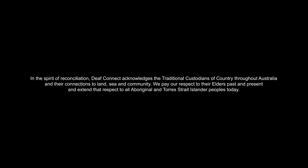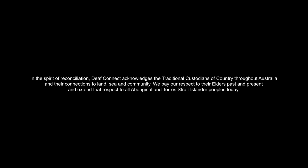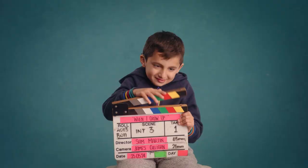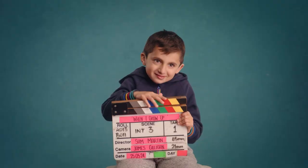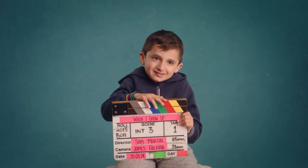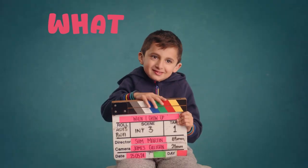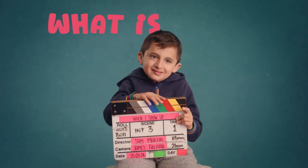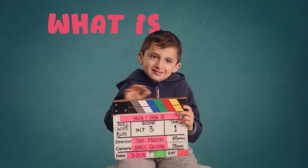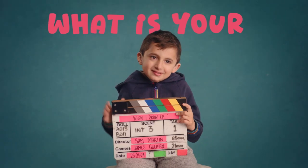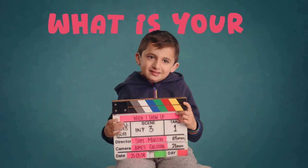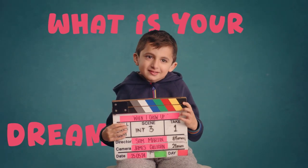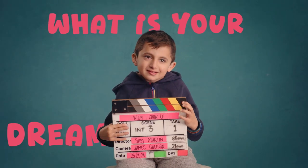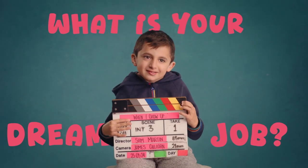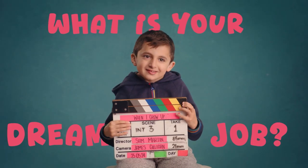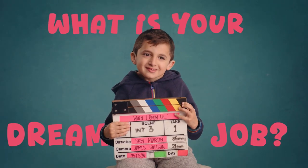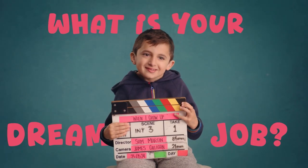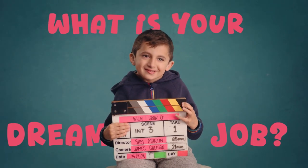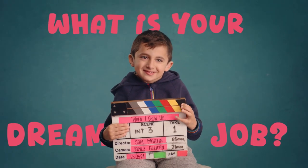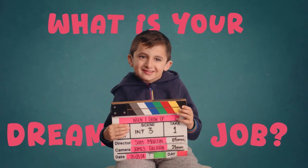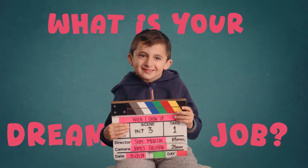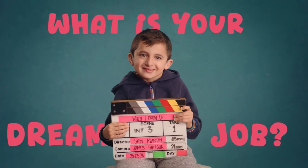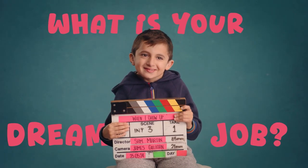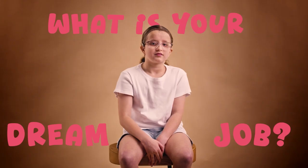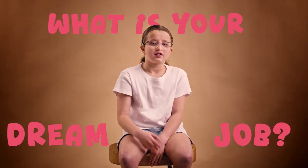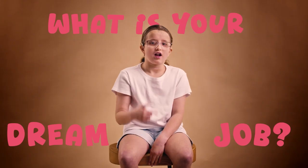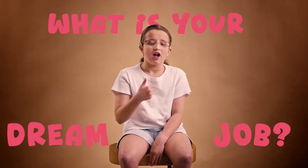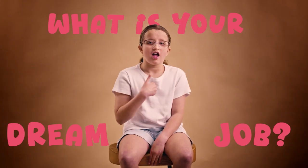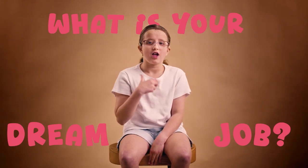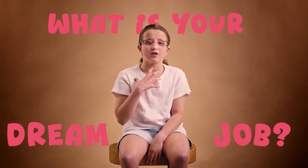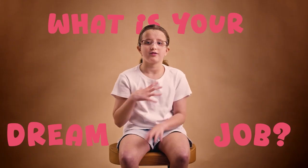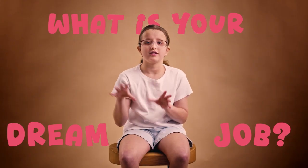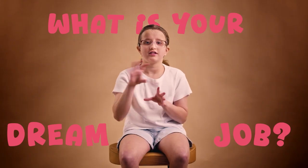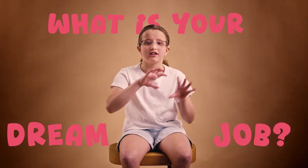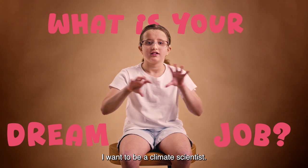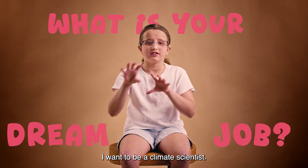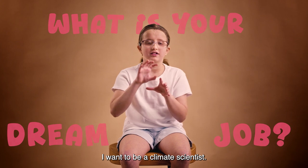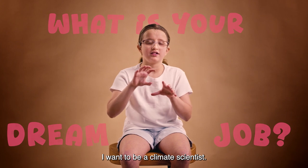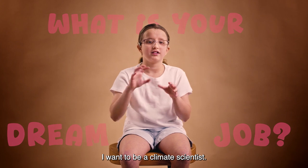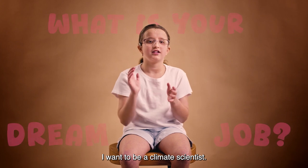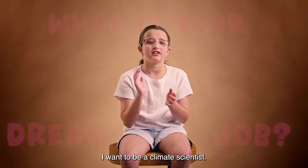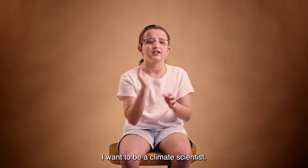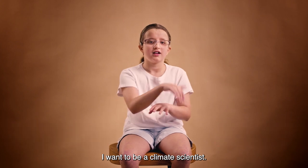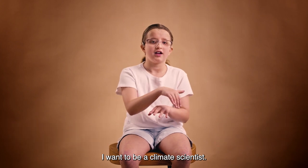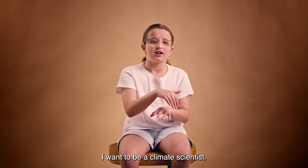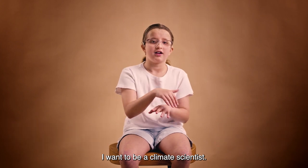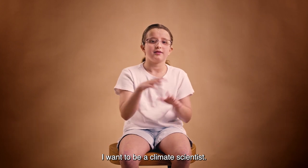front of a screen, signing as they address the camera. Text, what is your dream job? I want to be a